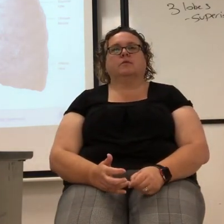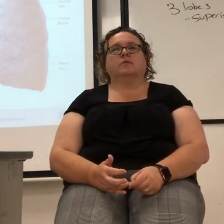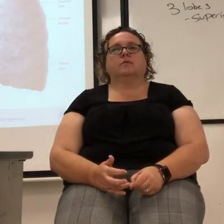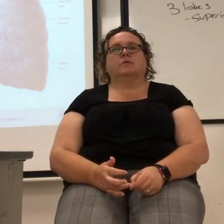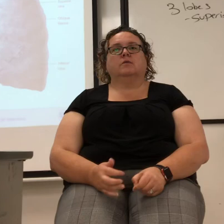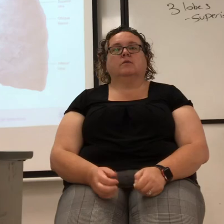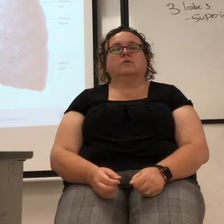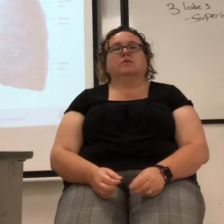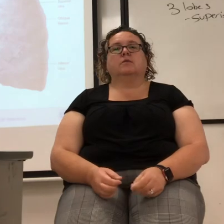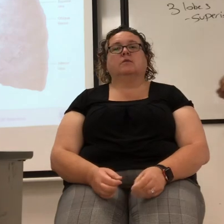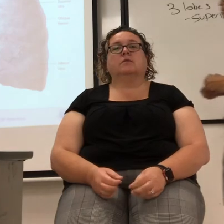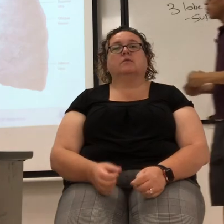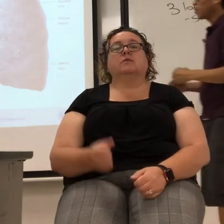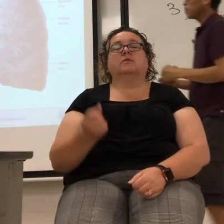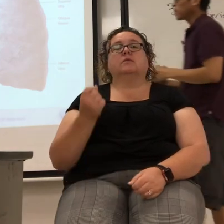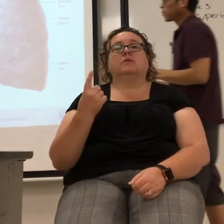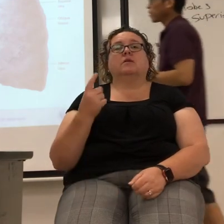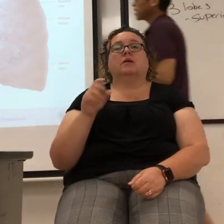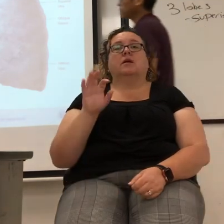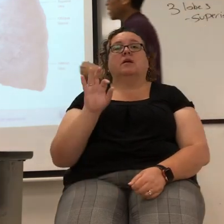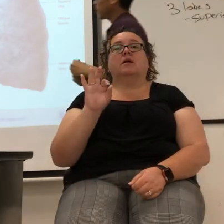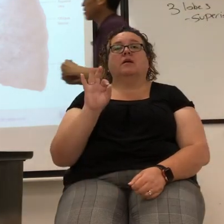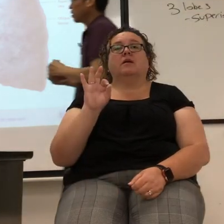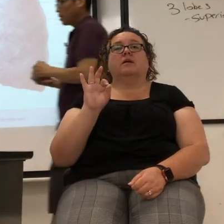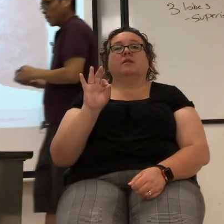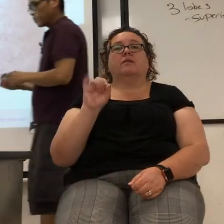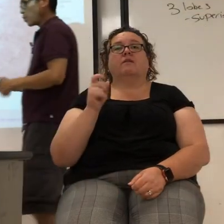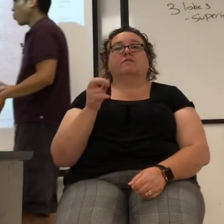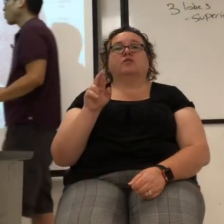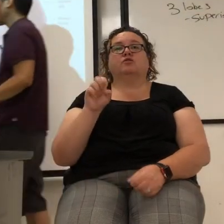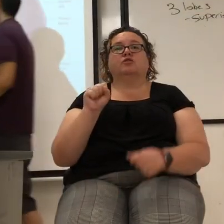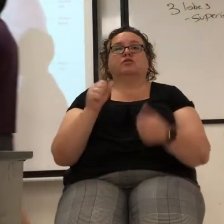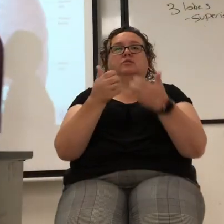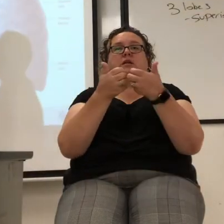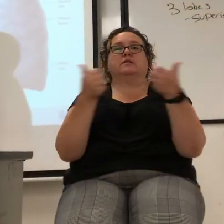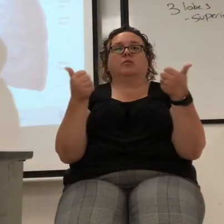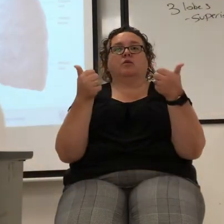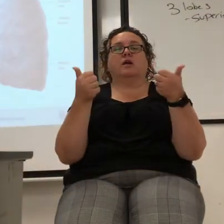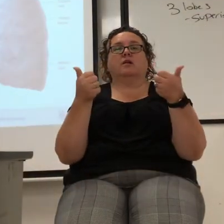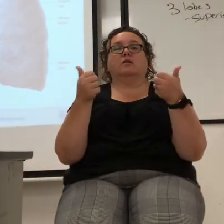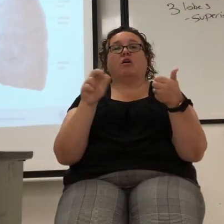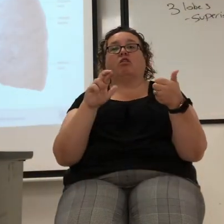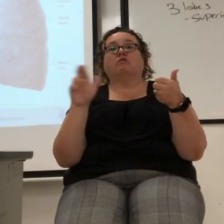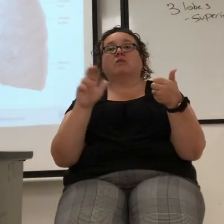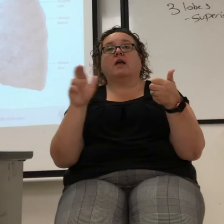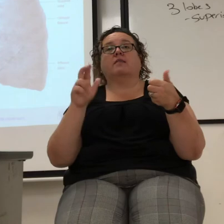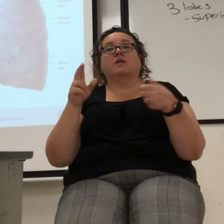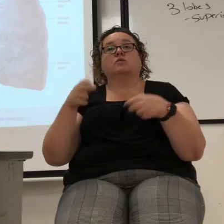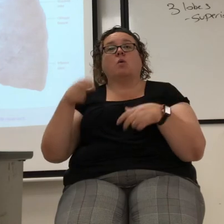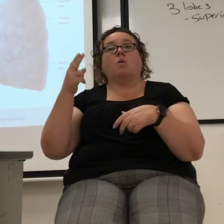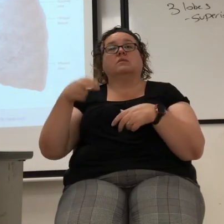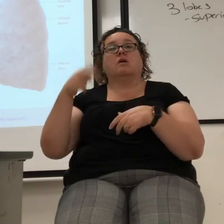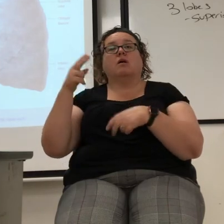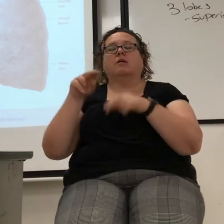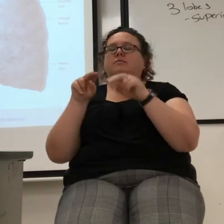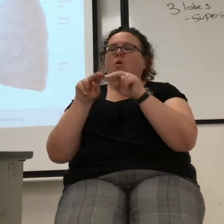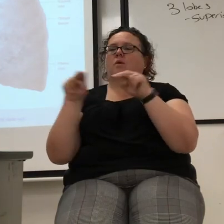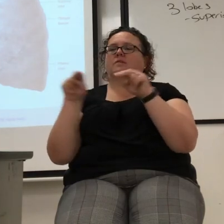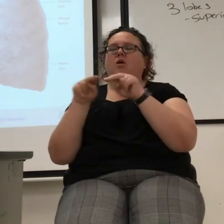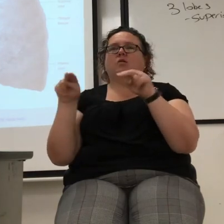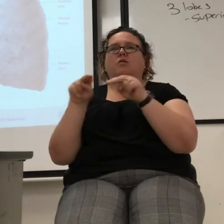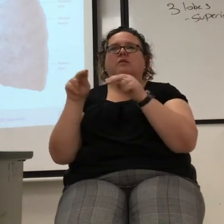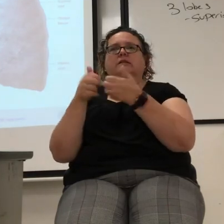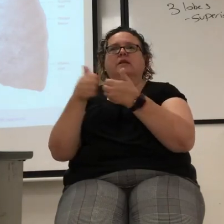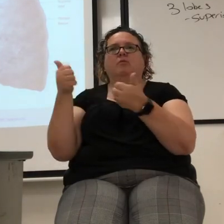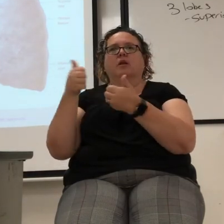There are fissures that separate the lobes. On the right side, there's a horizontal fissure separating superior